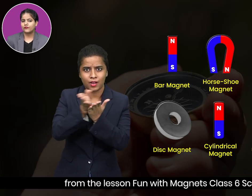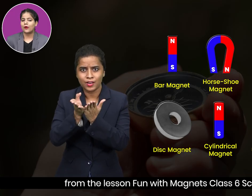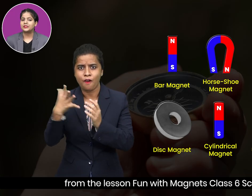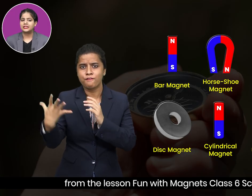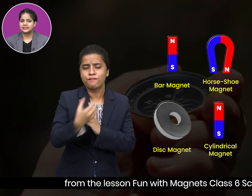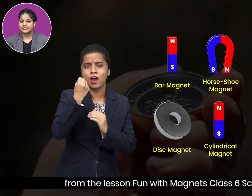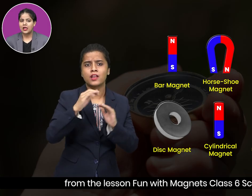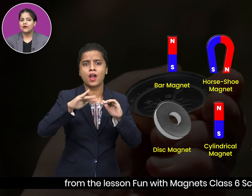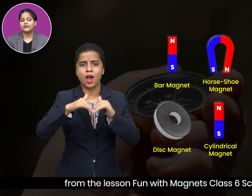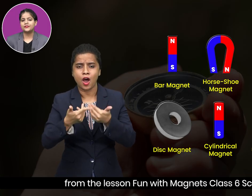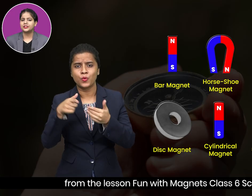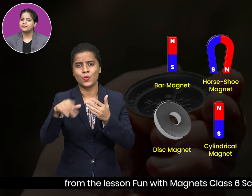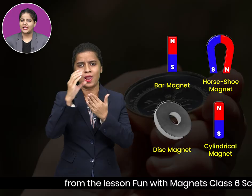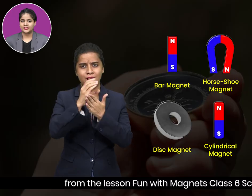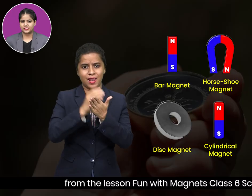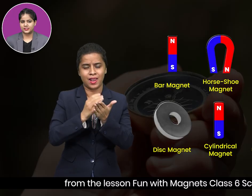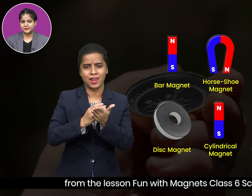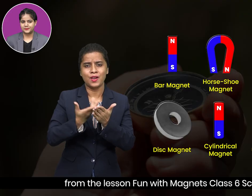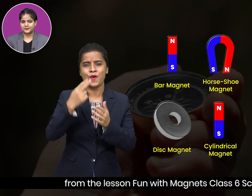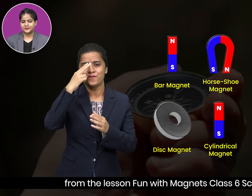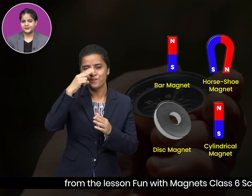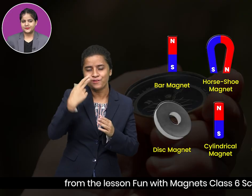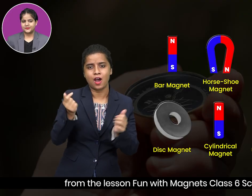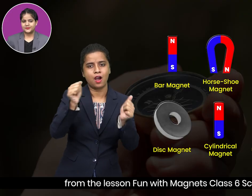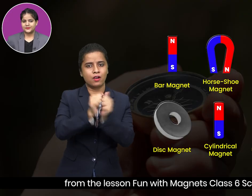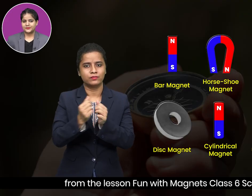magnets from the lesson Fun with Magnets,